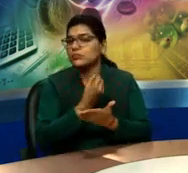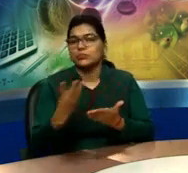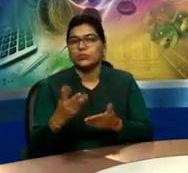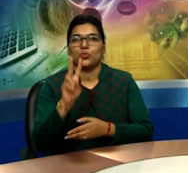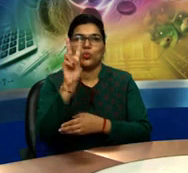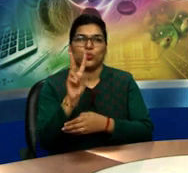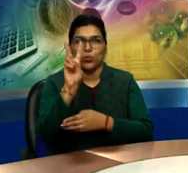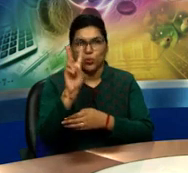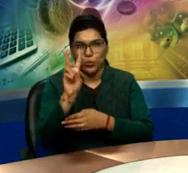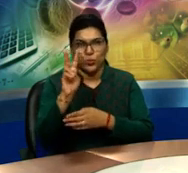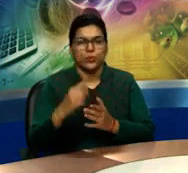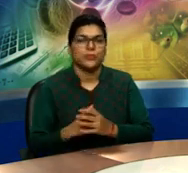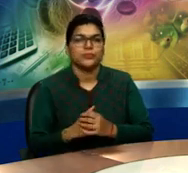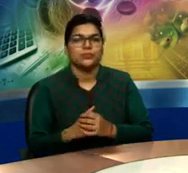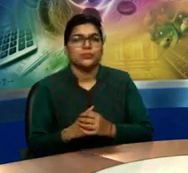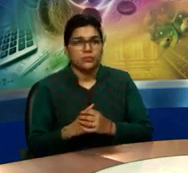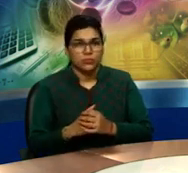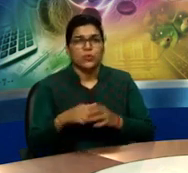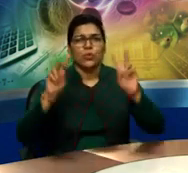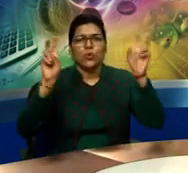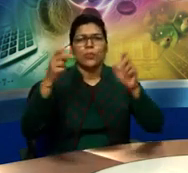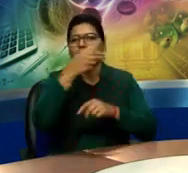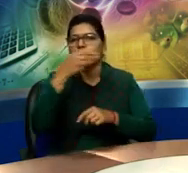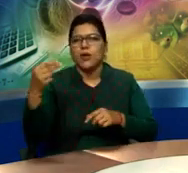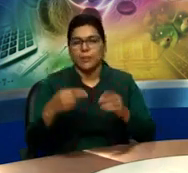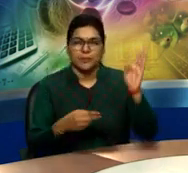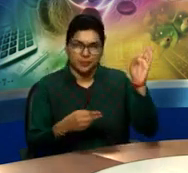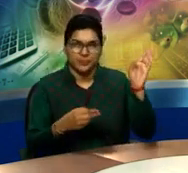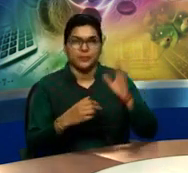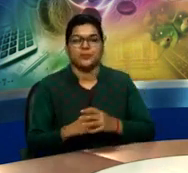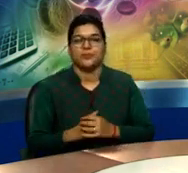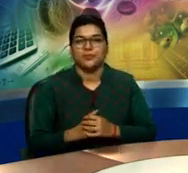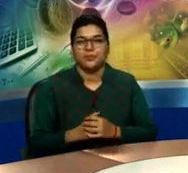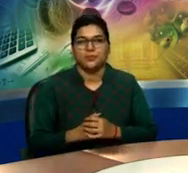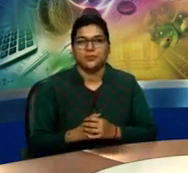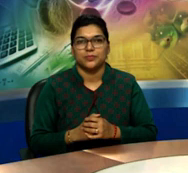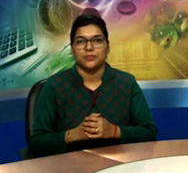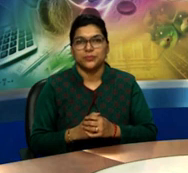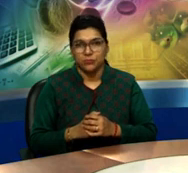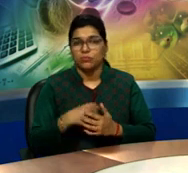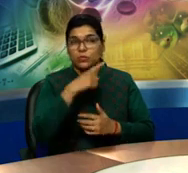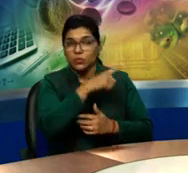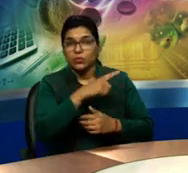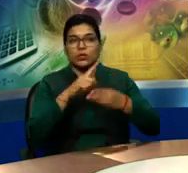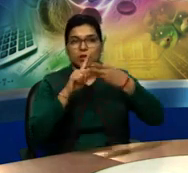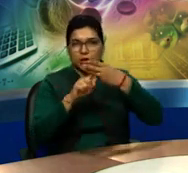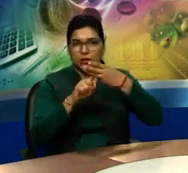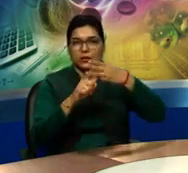senior secondary level. We are doing lesson number 2 and name of the lesson is available on